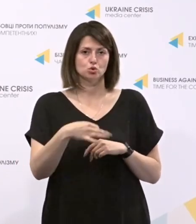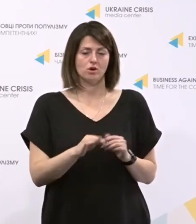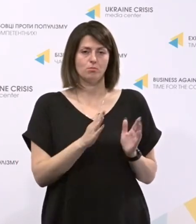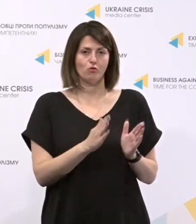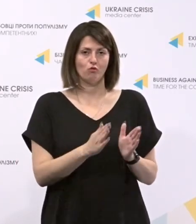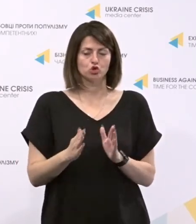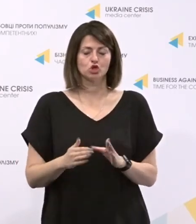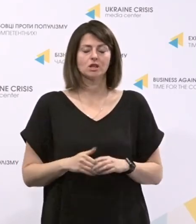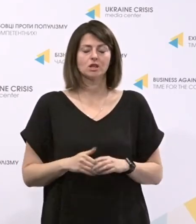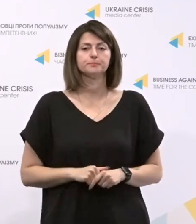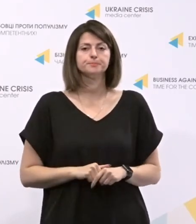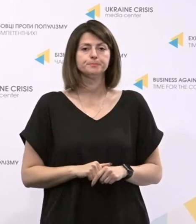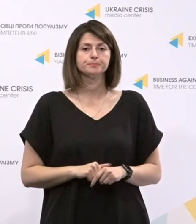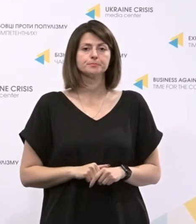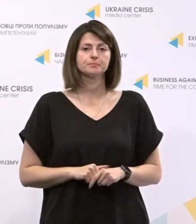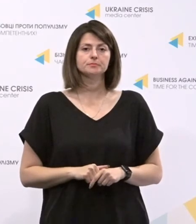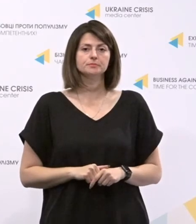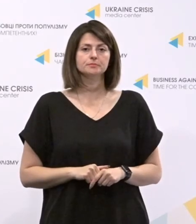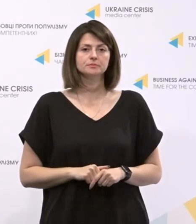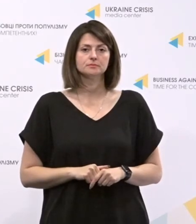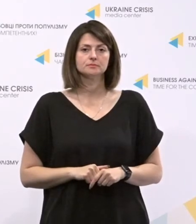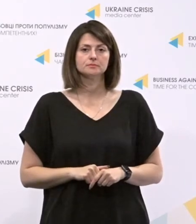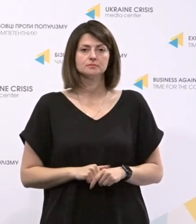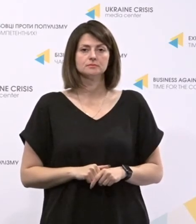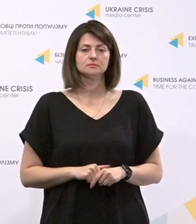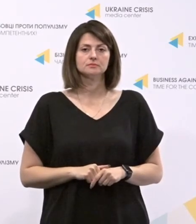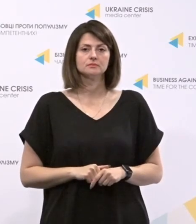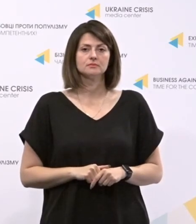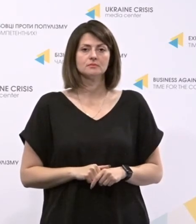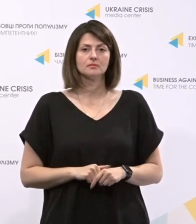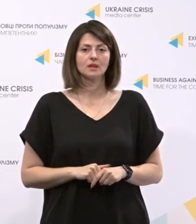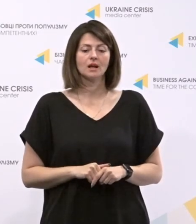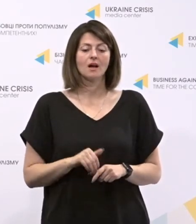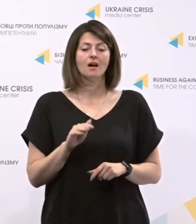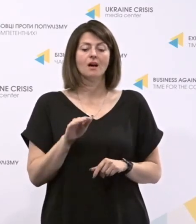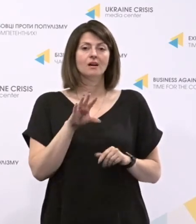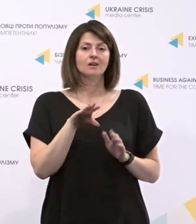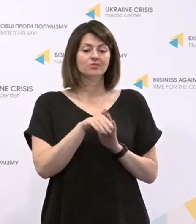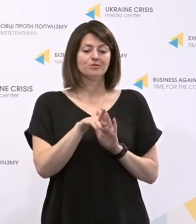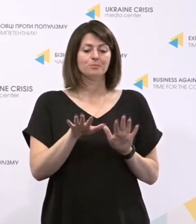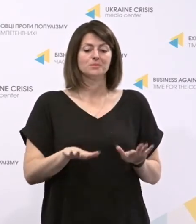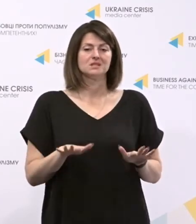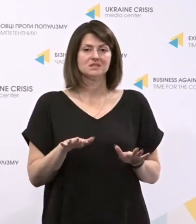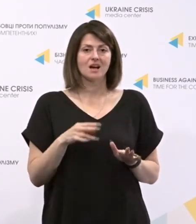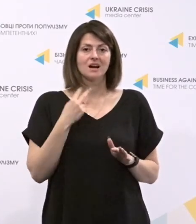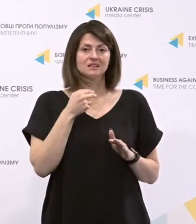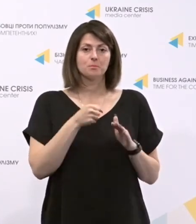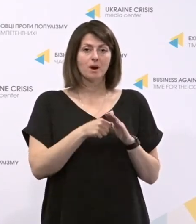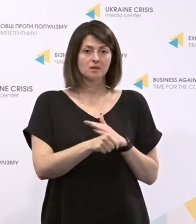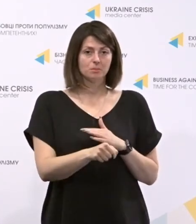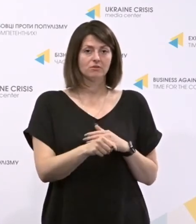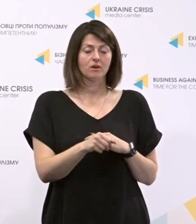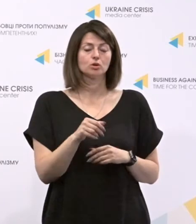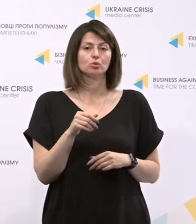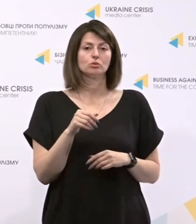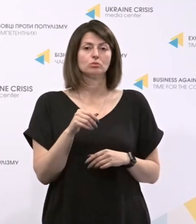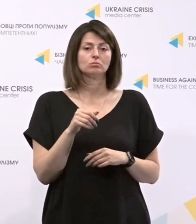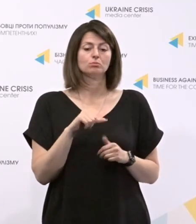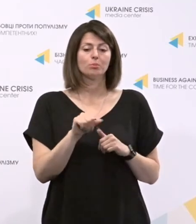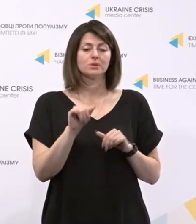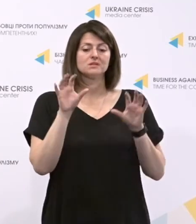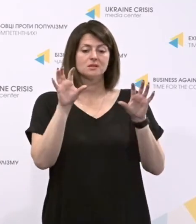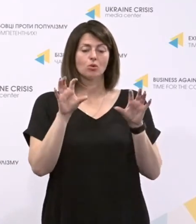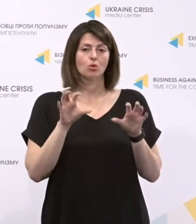Within detention facilities, despite legally required medical examinations, we still note a lack of